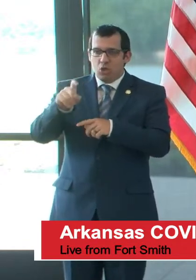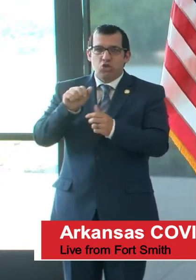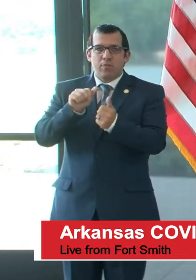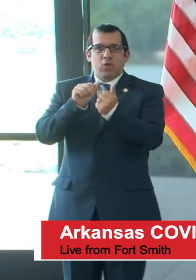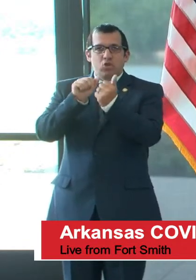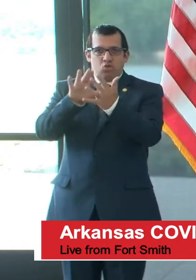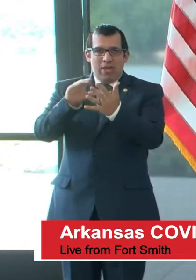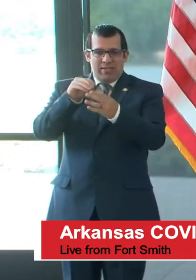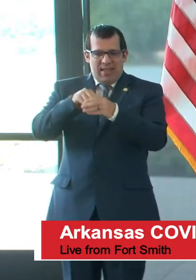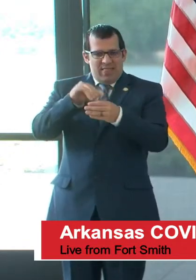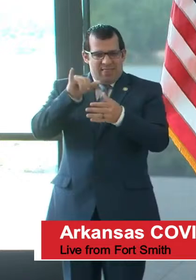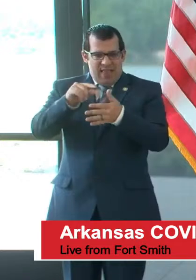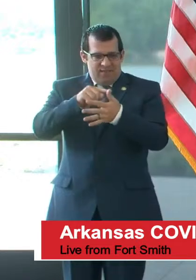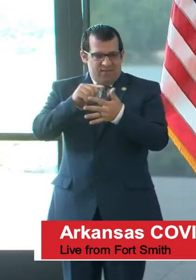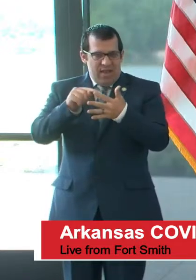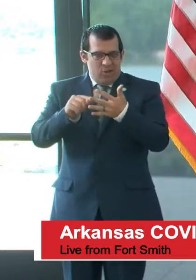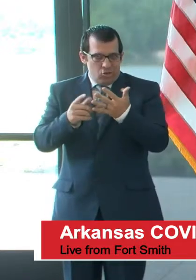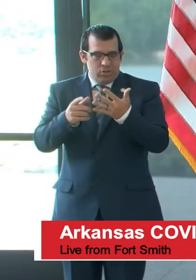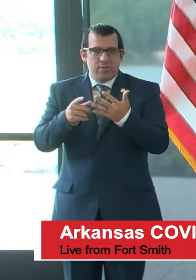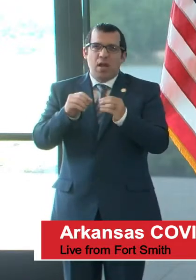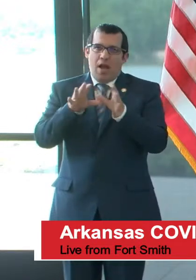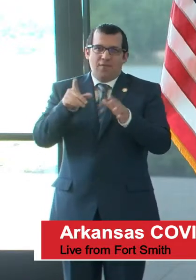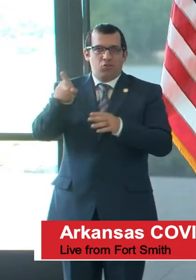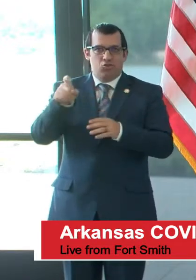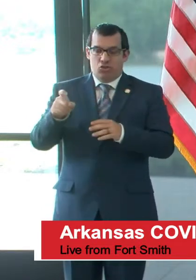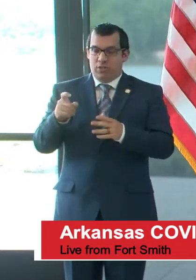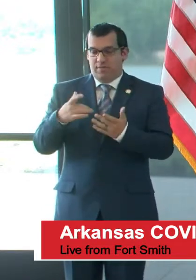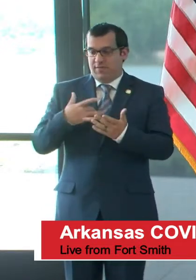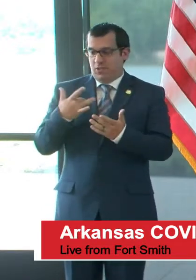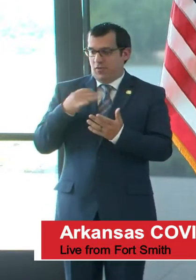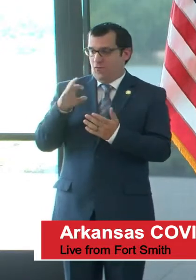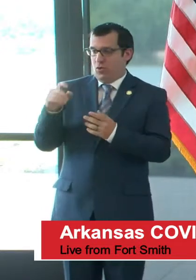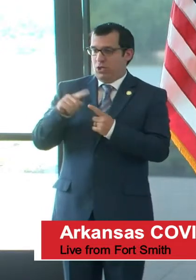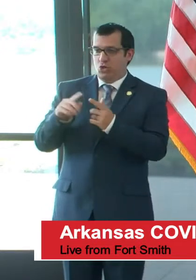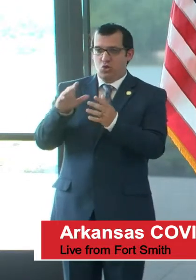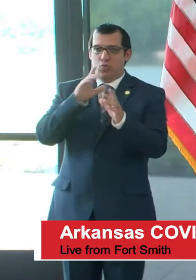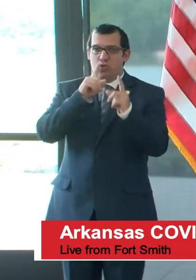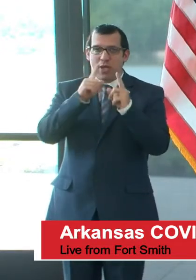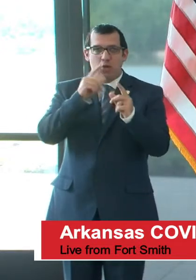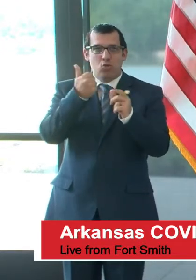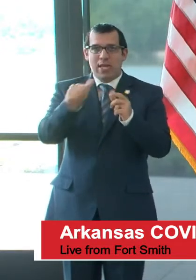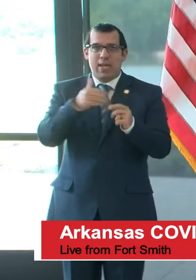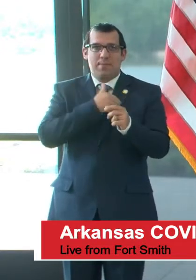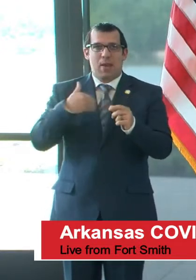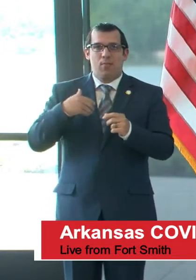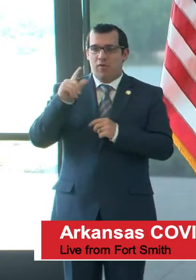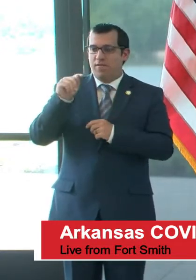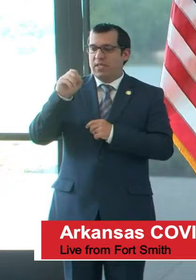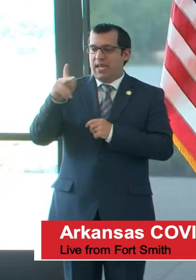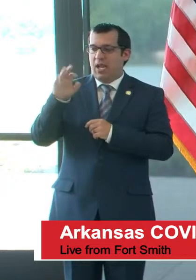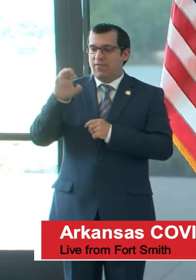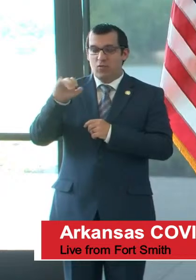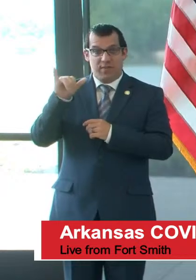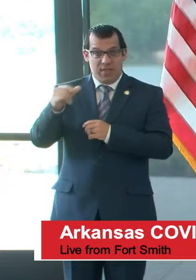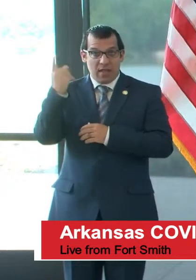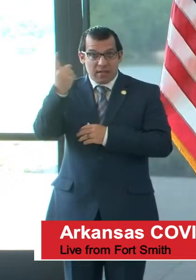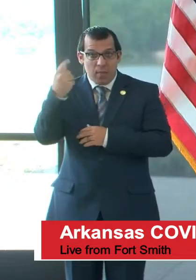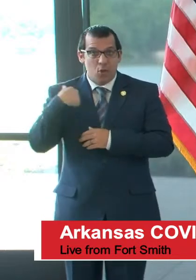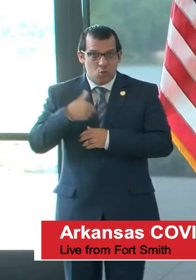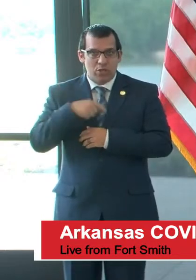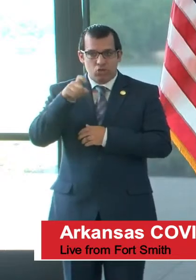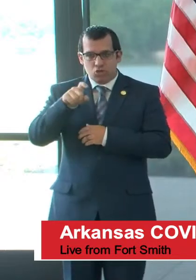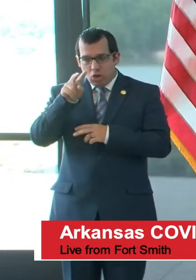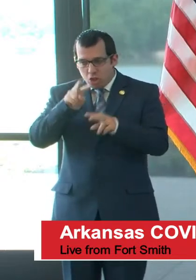in those fashions. Obviously, you should feel free to communicate to any member of the task force. It's something that we should look at